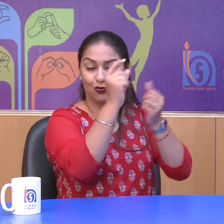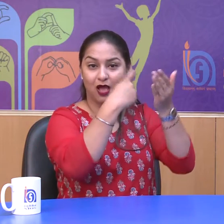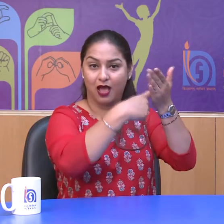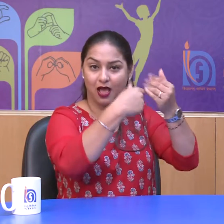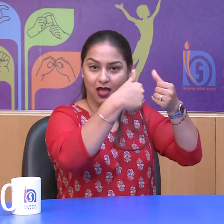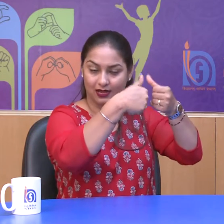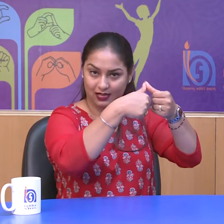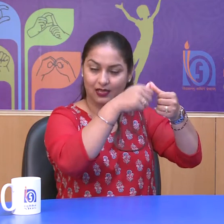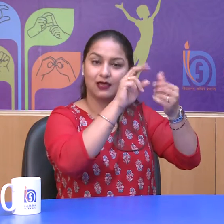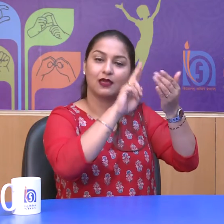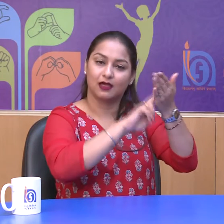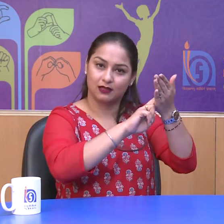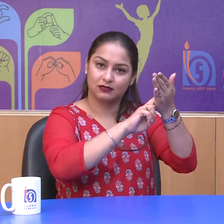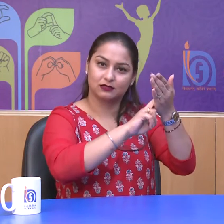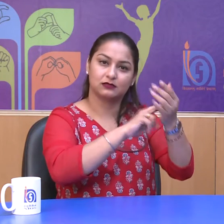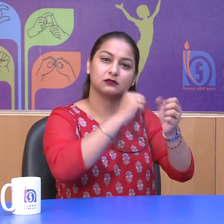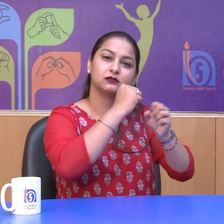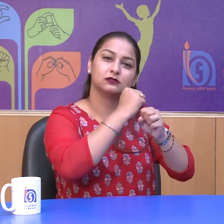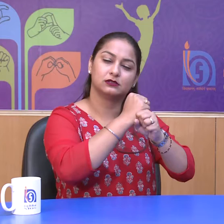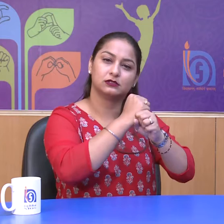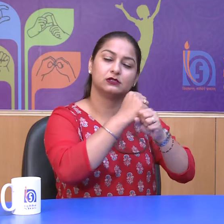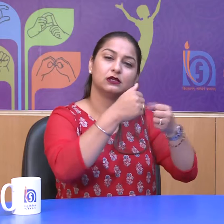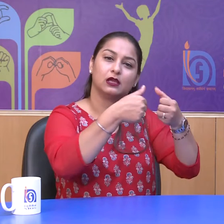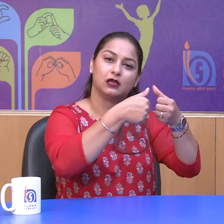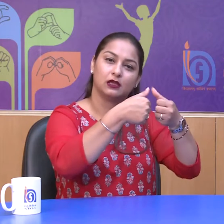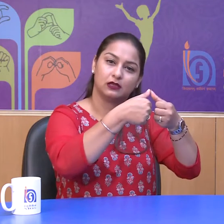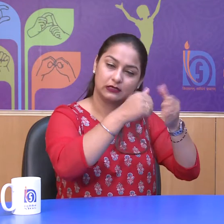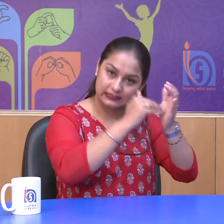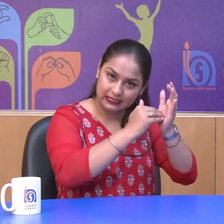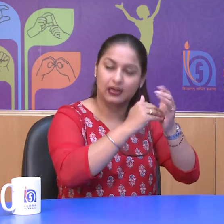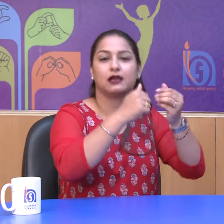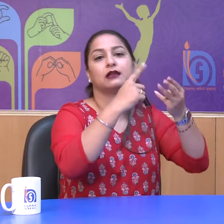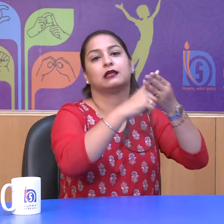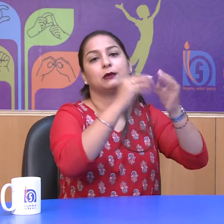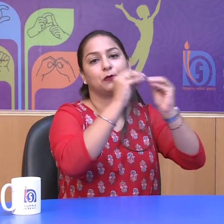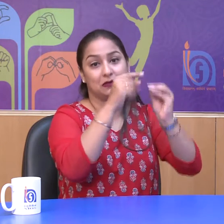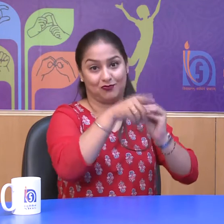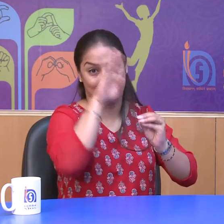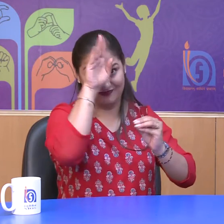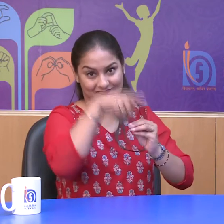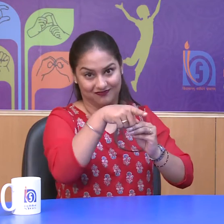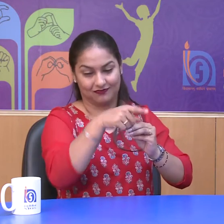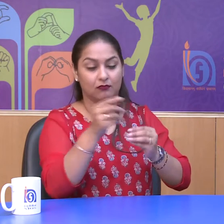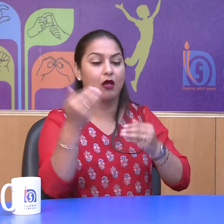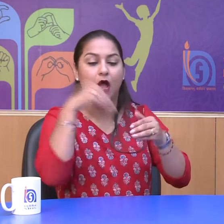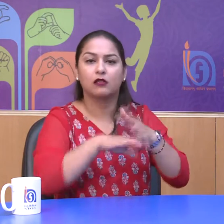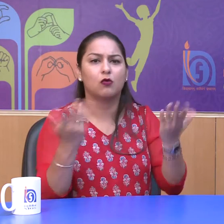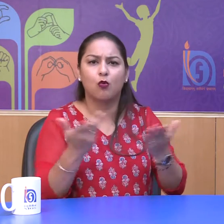AURANGZEB, is based on